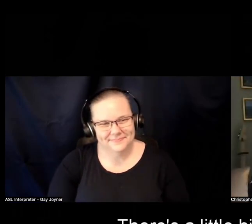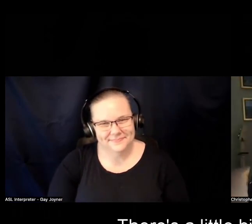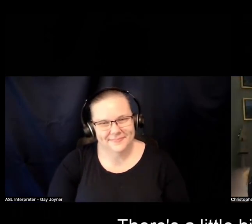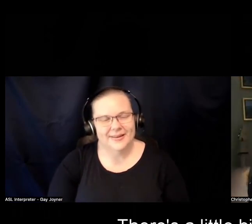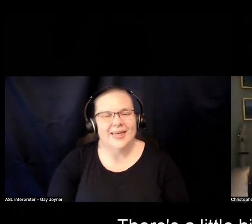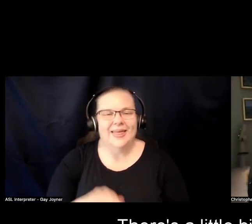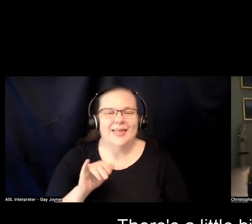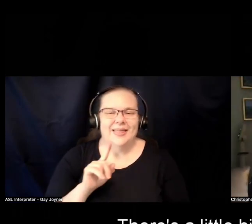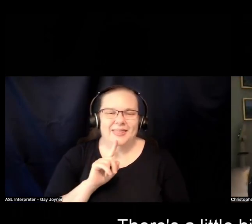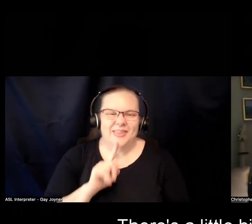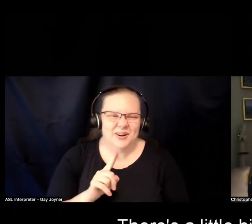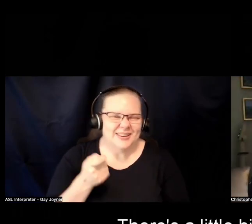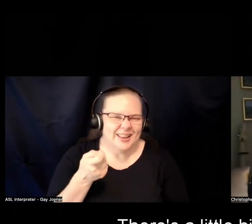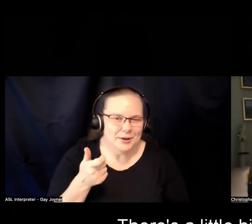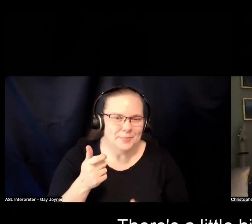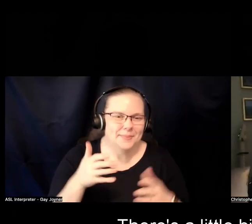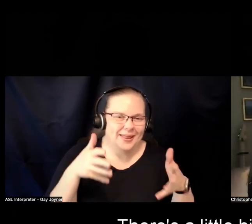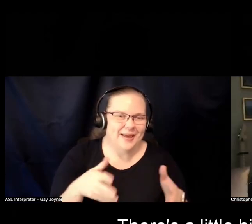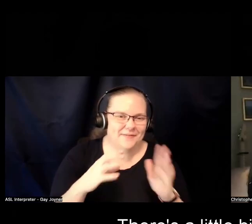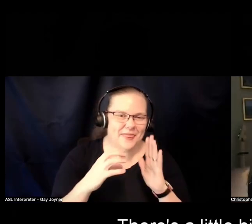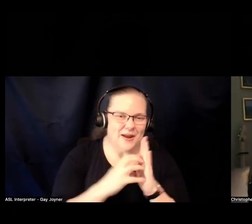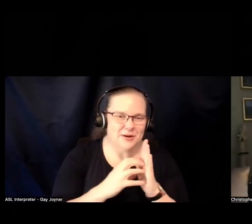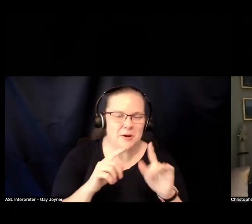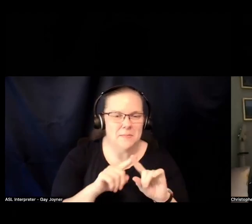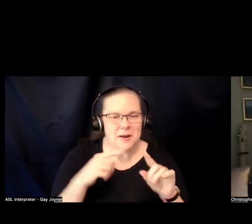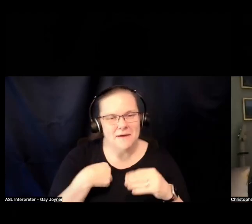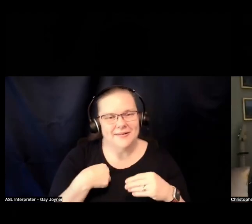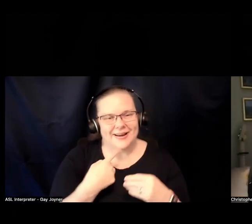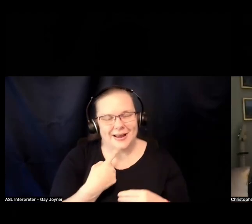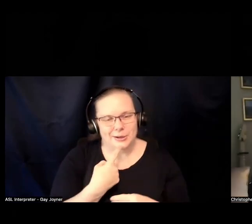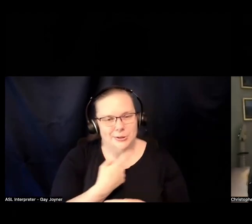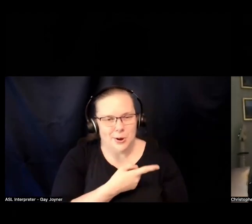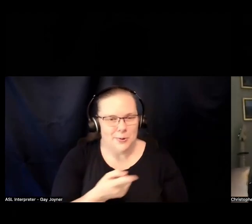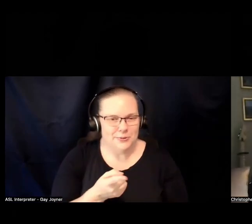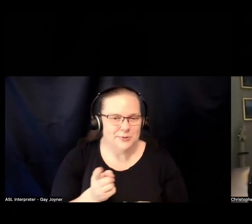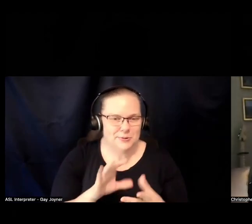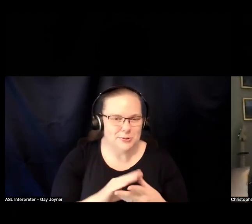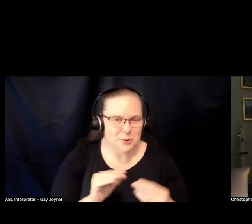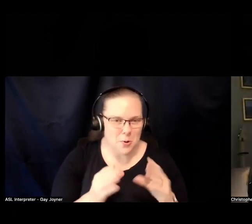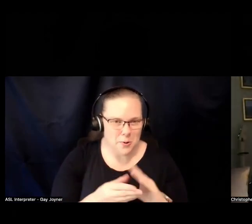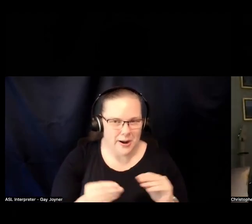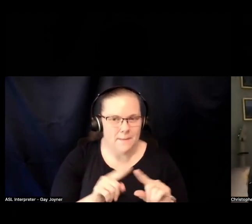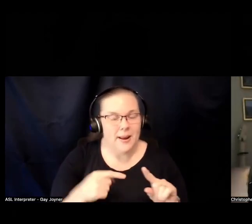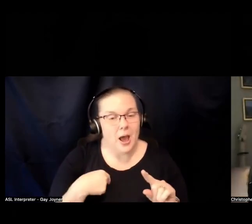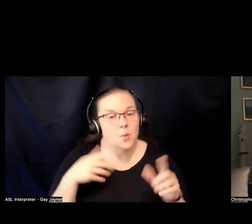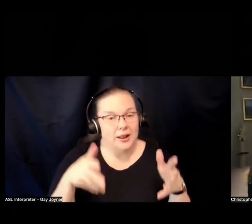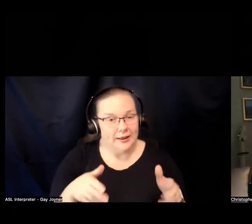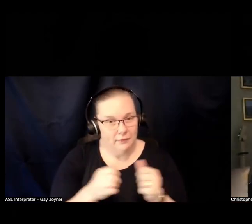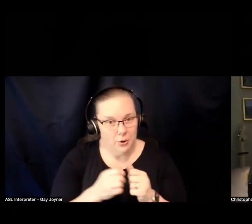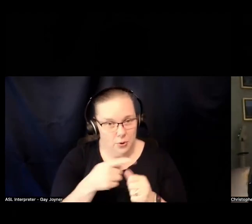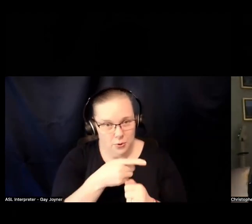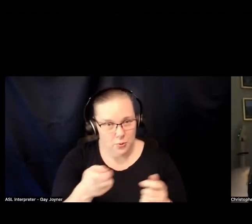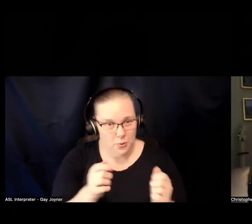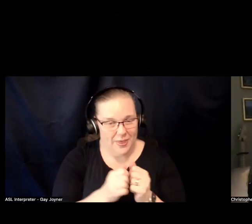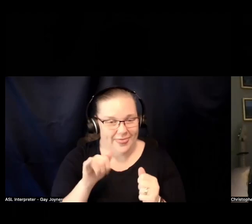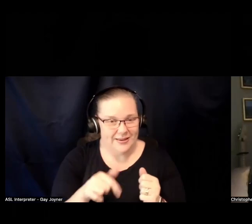That there's a little bit left in that chapter, but I think I've kind of told the story. But I will leave you with this. This is the true end